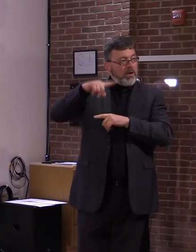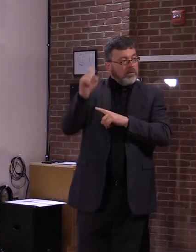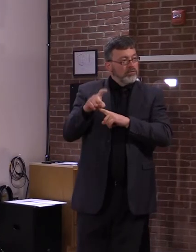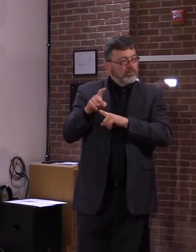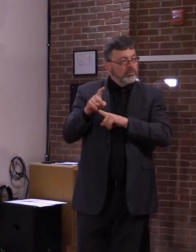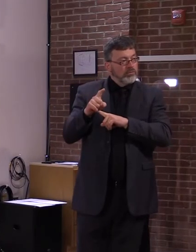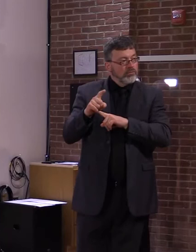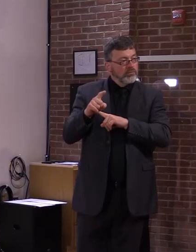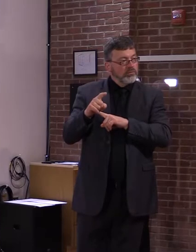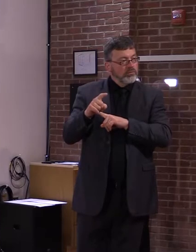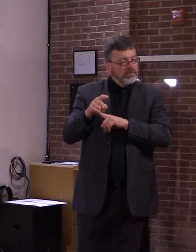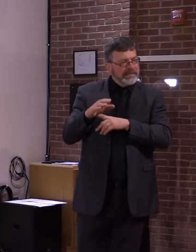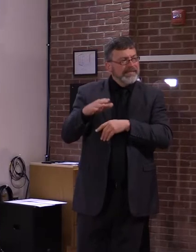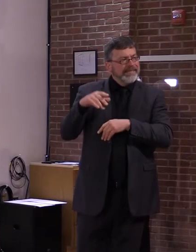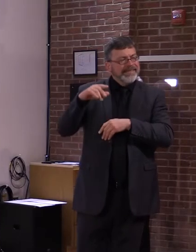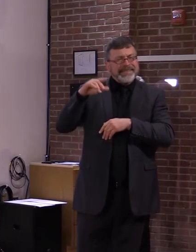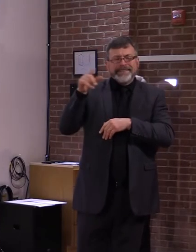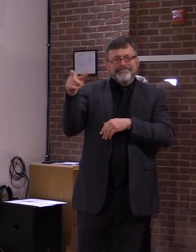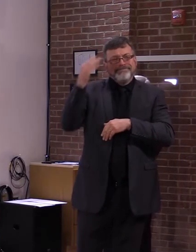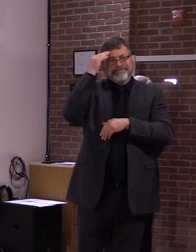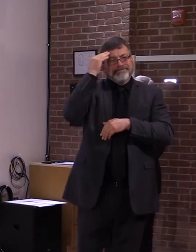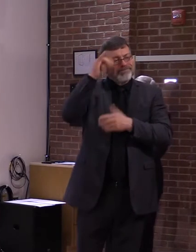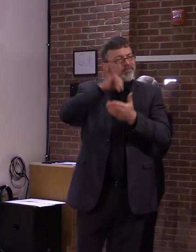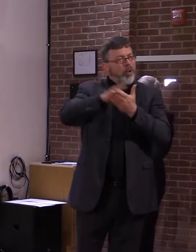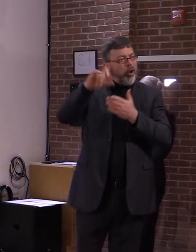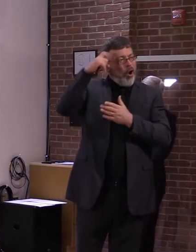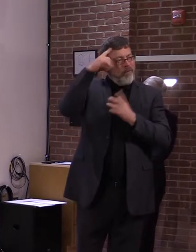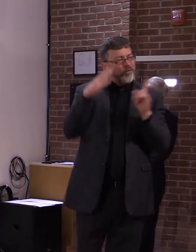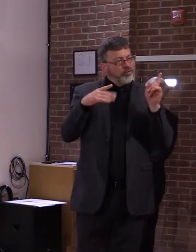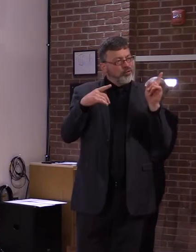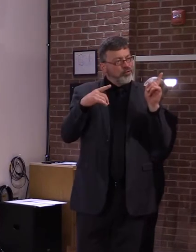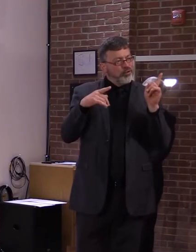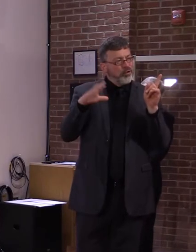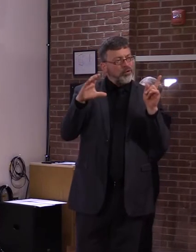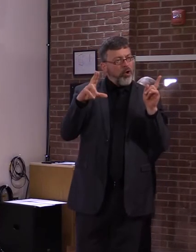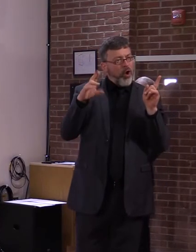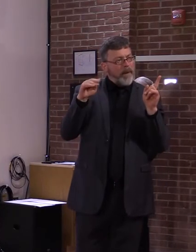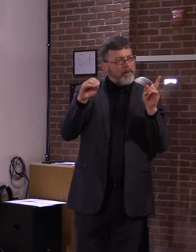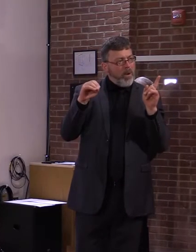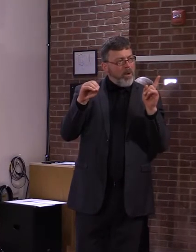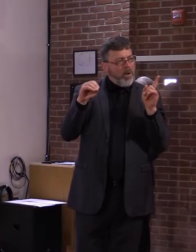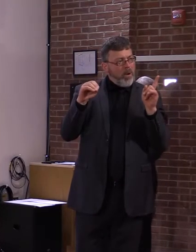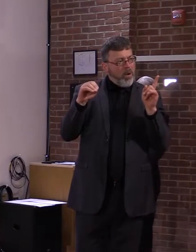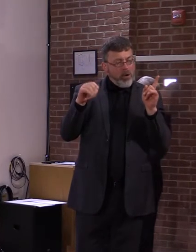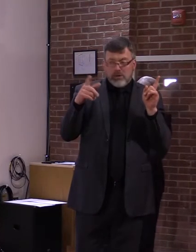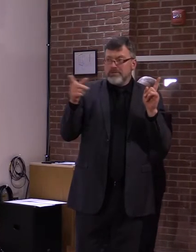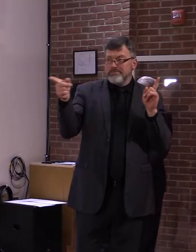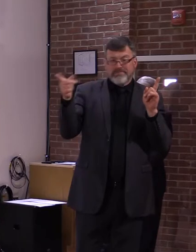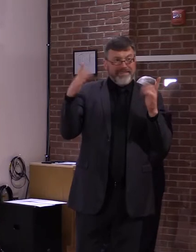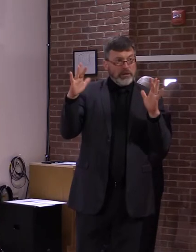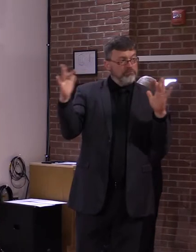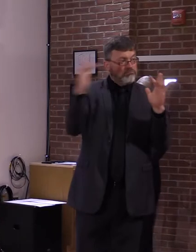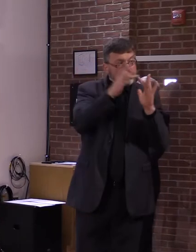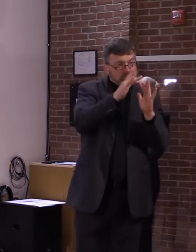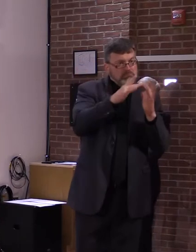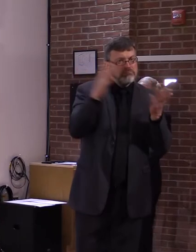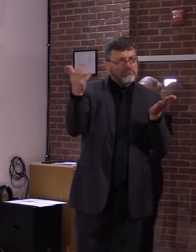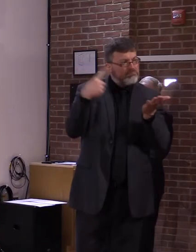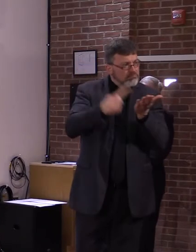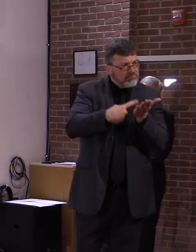leads those. Have you reached out to him or anyone in your office to try to make it more of